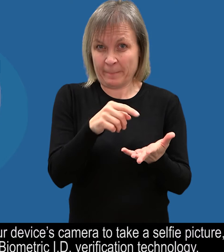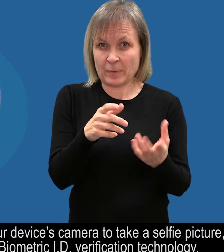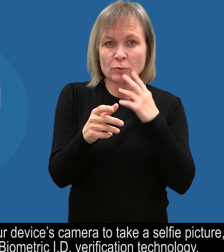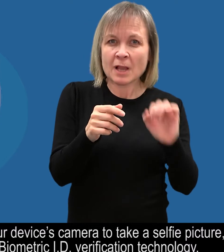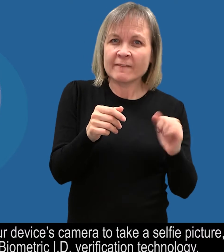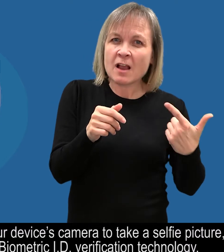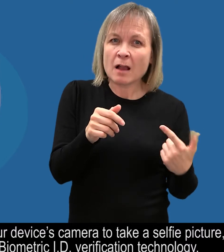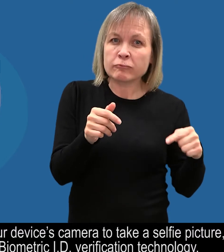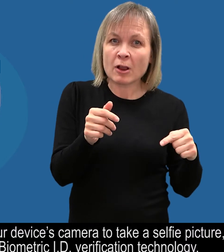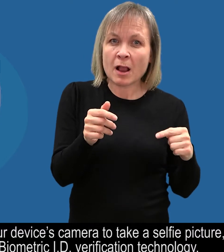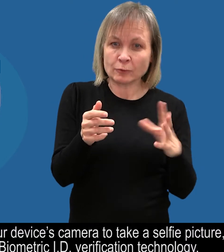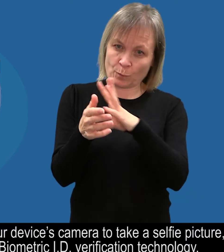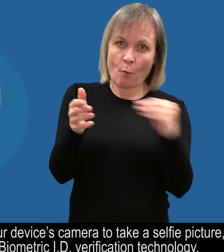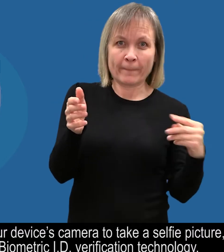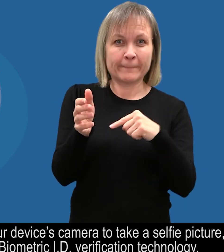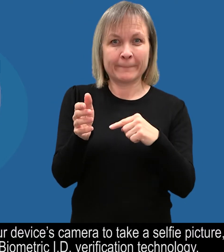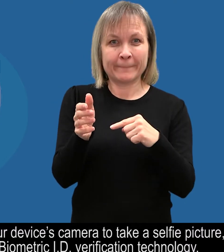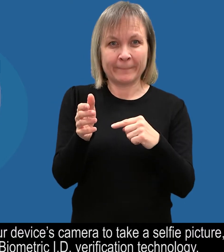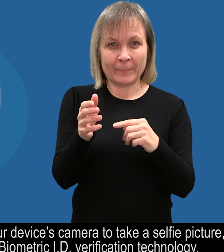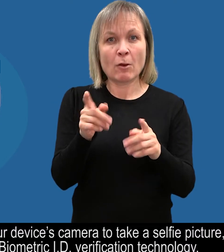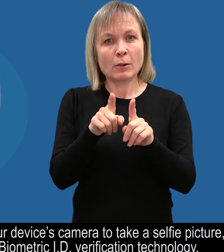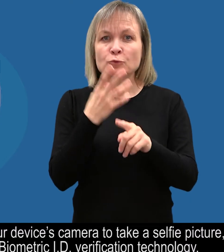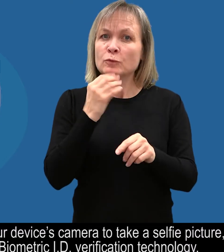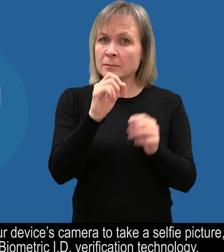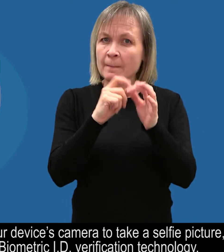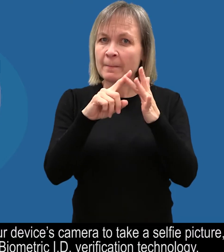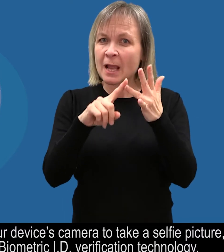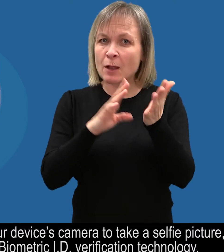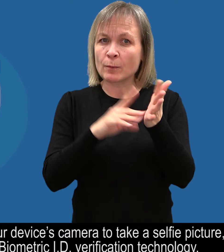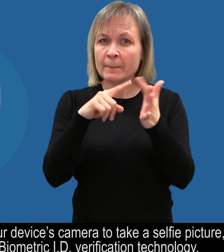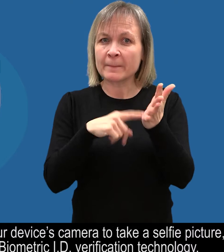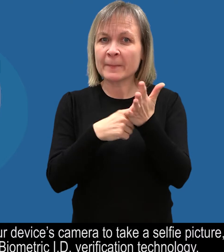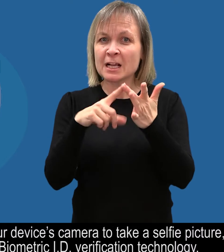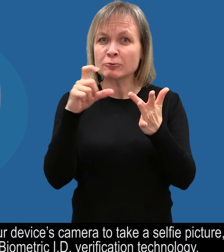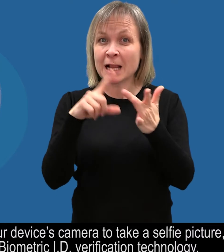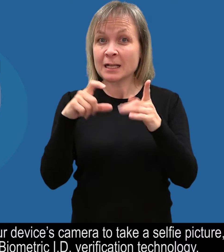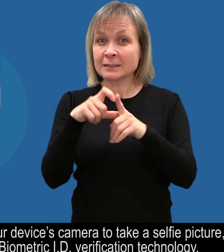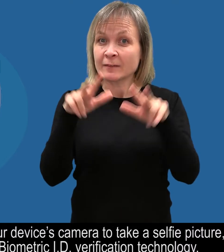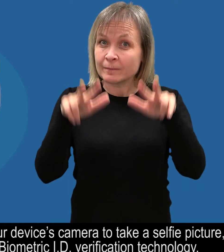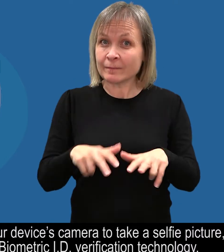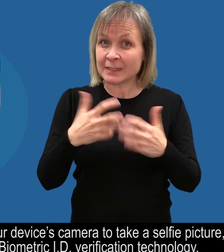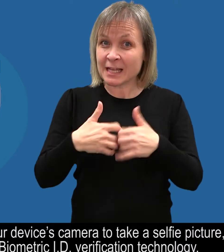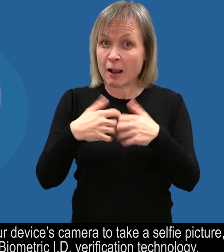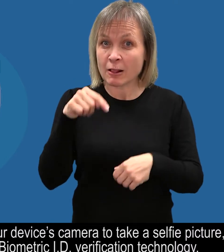Then, using your device's camera to take a selfie picture, and using biometric ID verification technology,